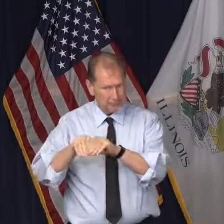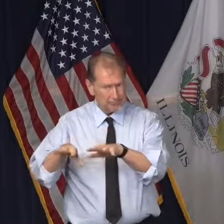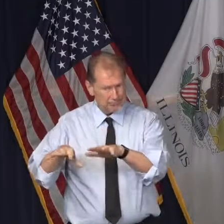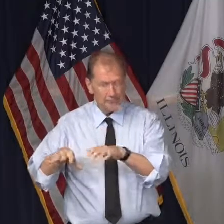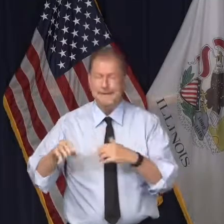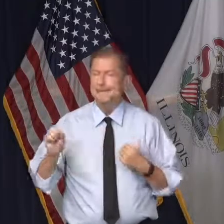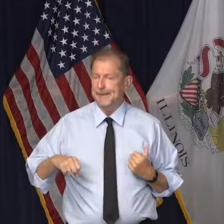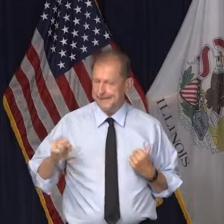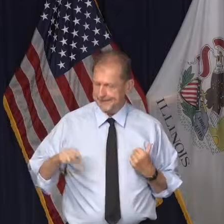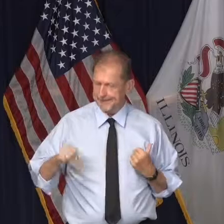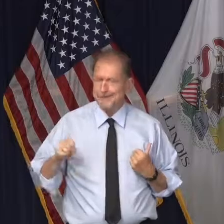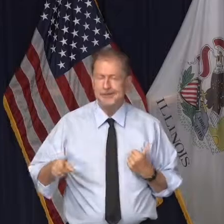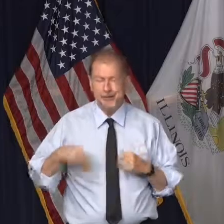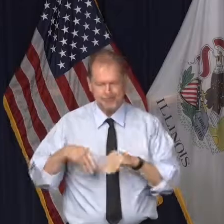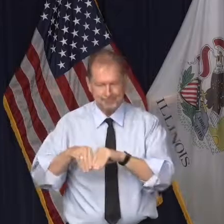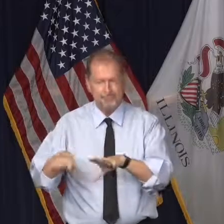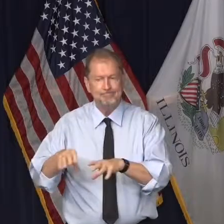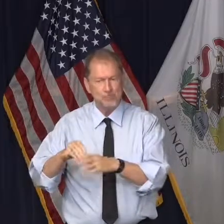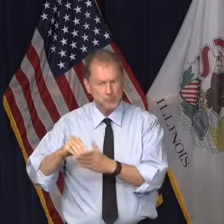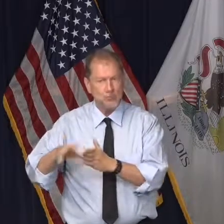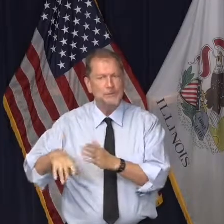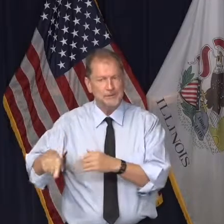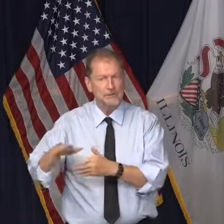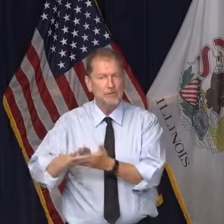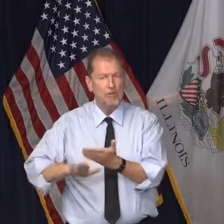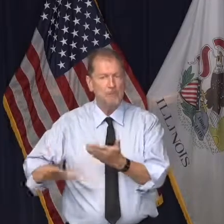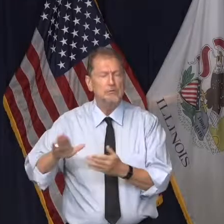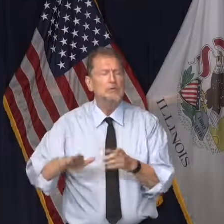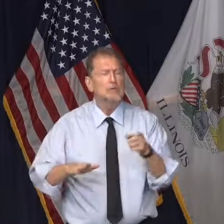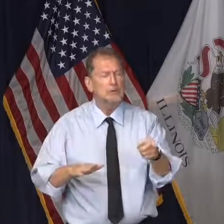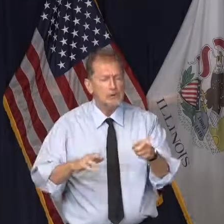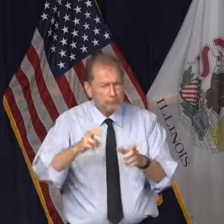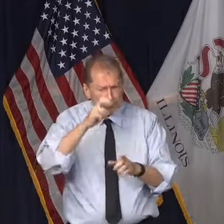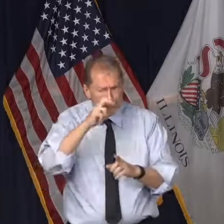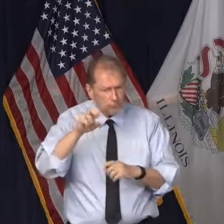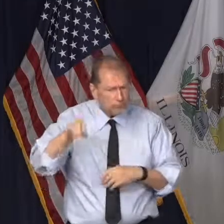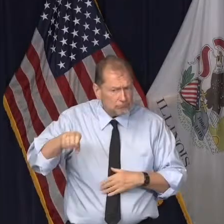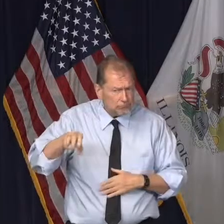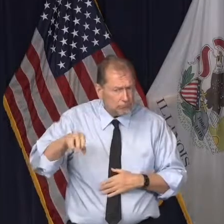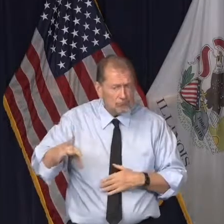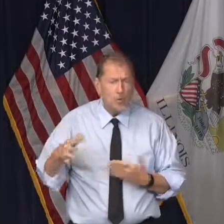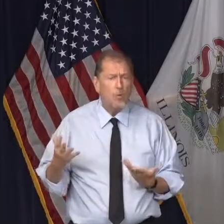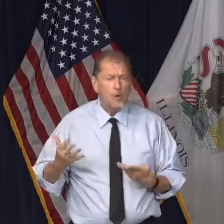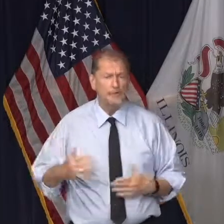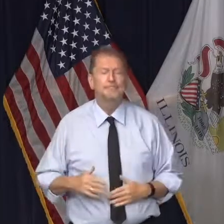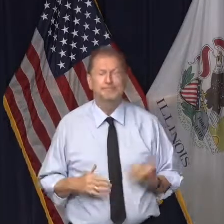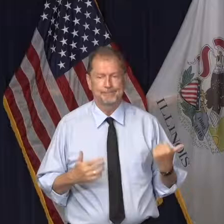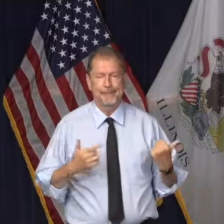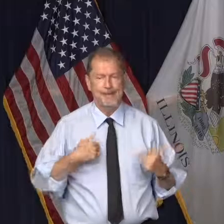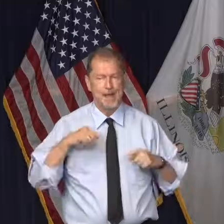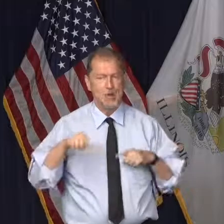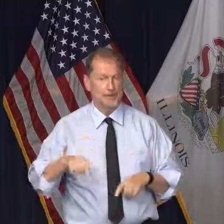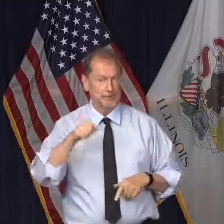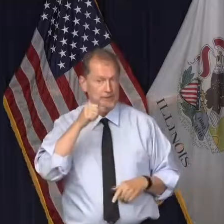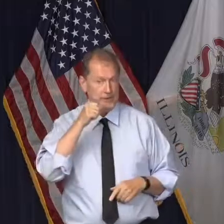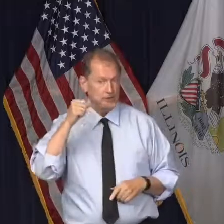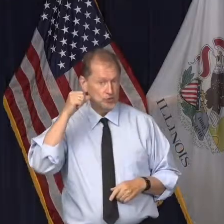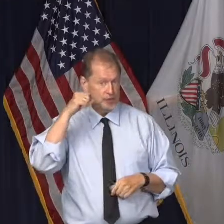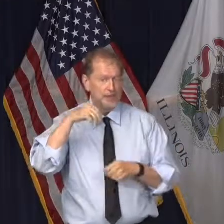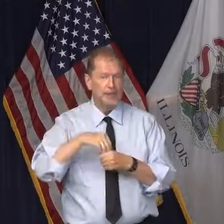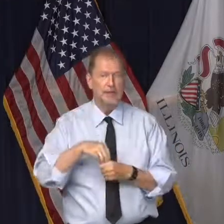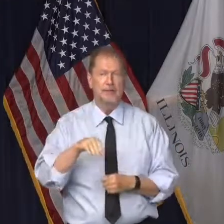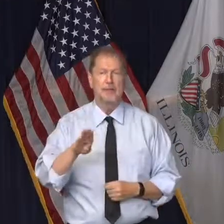What guidance, what specific guidance are you giving them? So I was there, as you may know, yesterday in